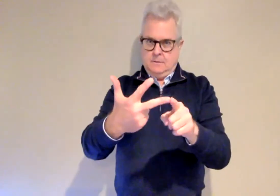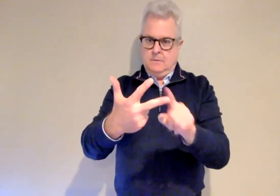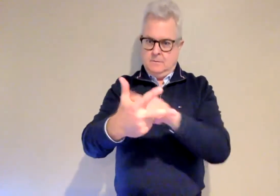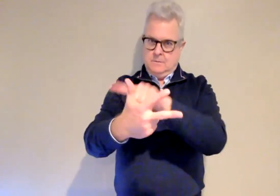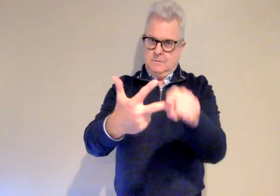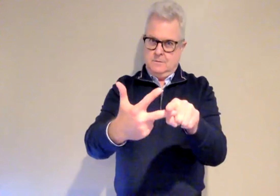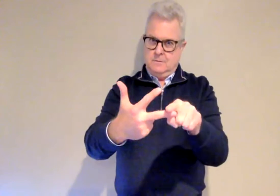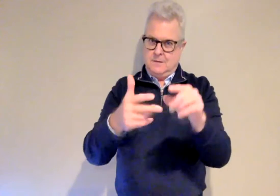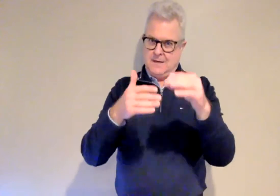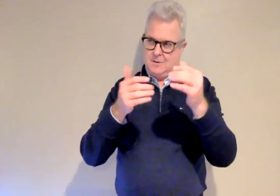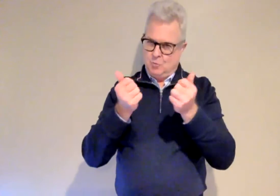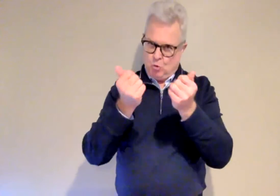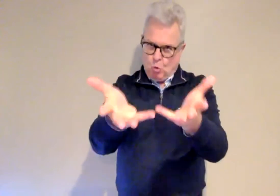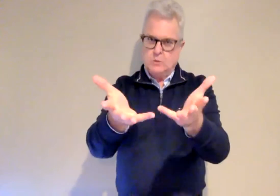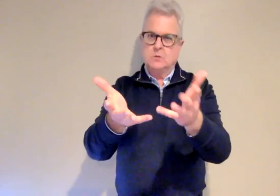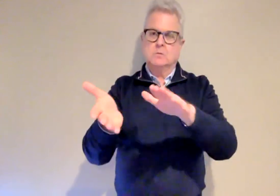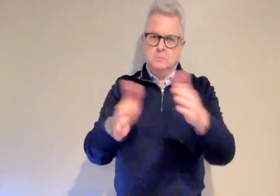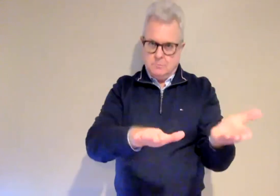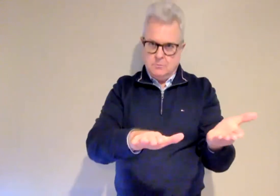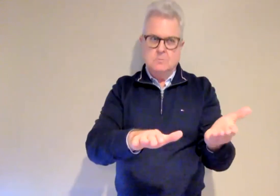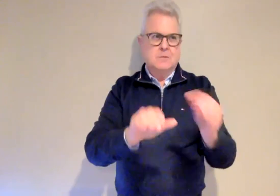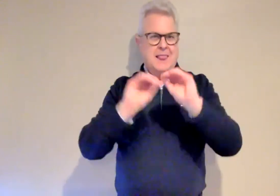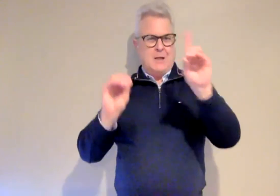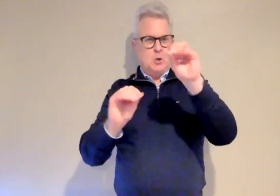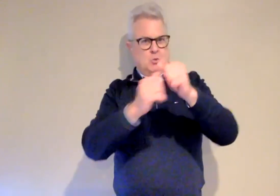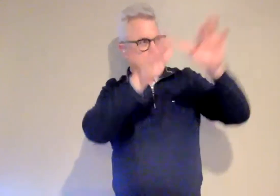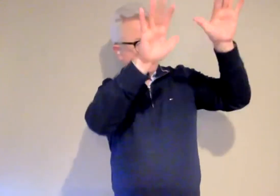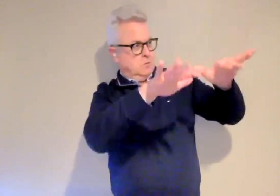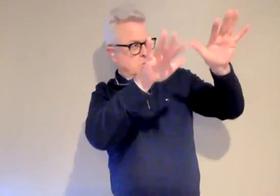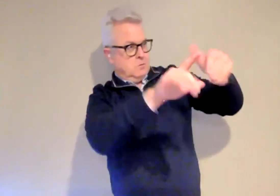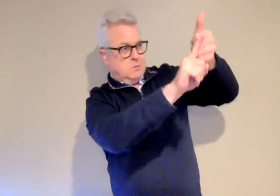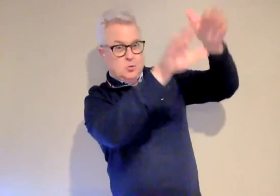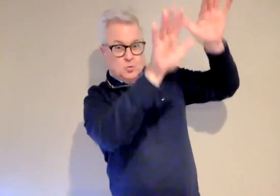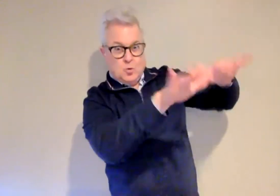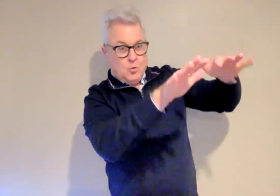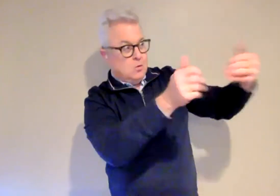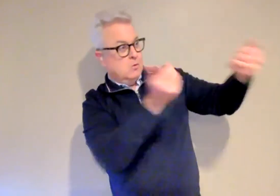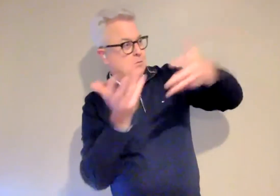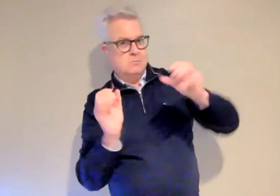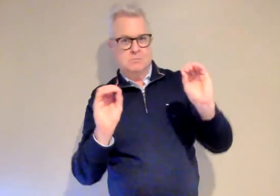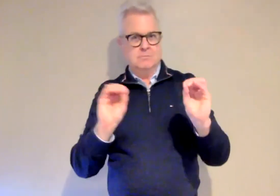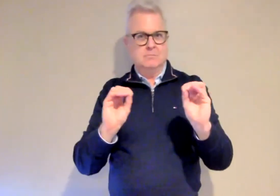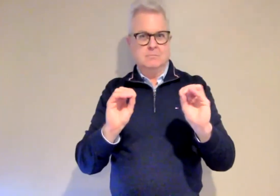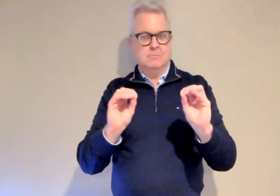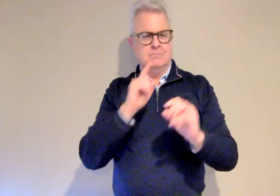your vehicle from the exhaust pipe, which is causing carbon monoxide. It has nothing to do with the snow